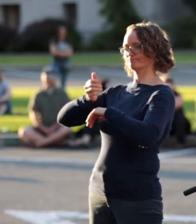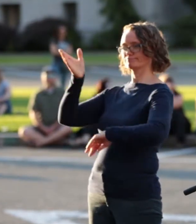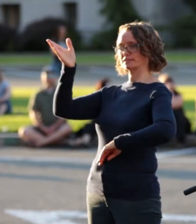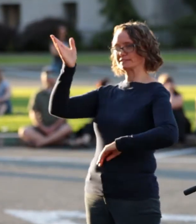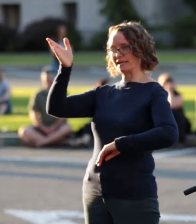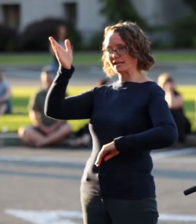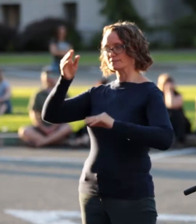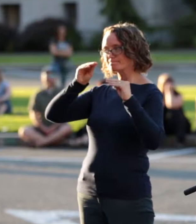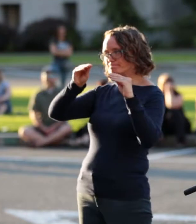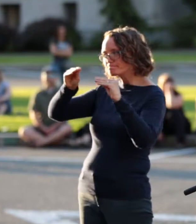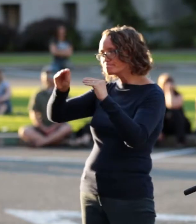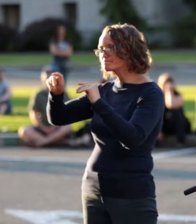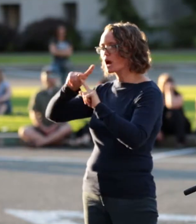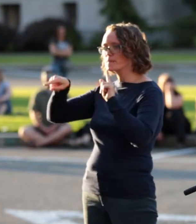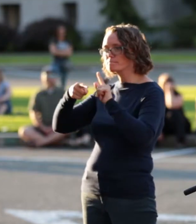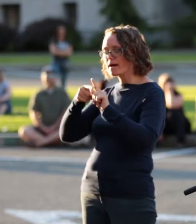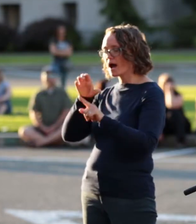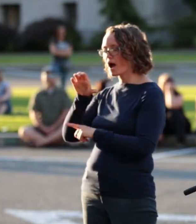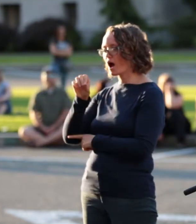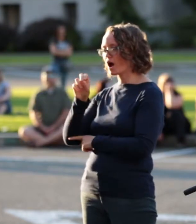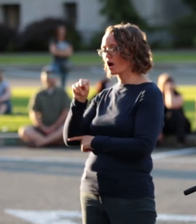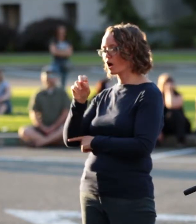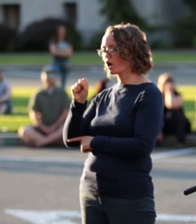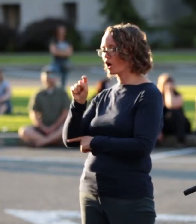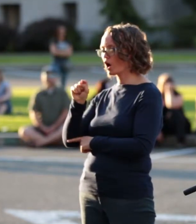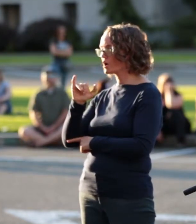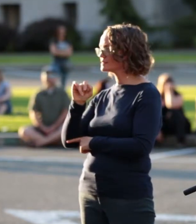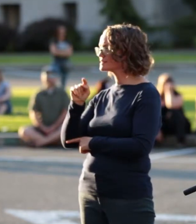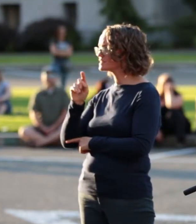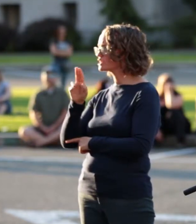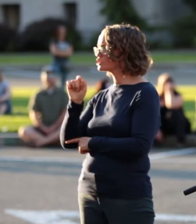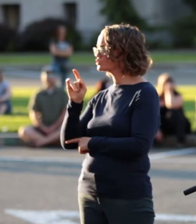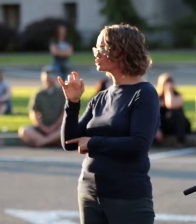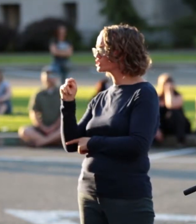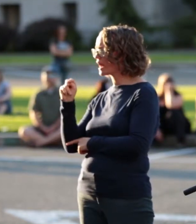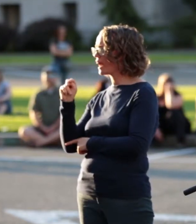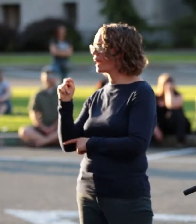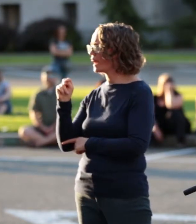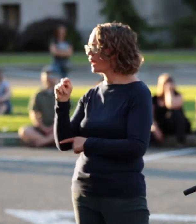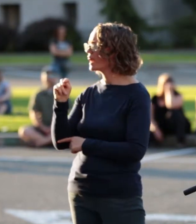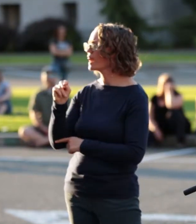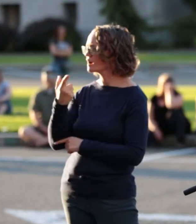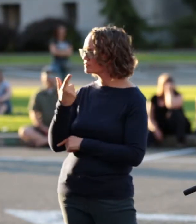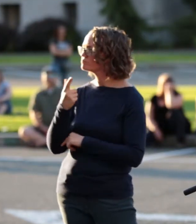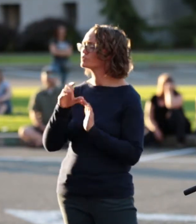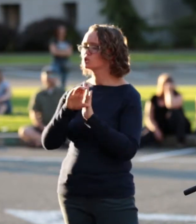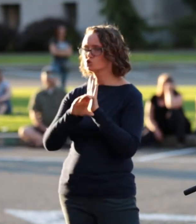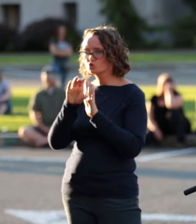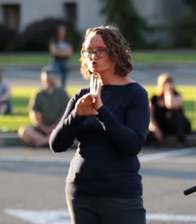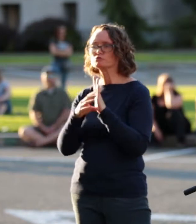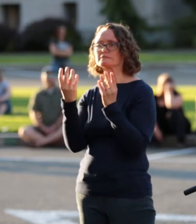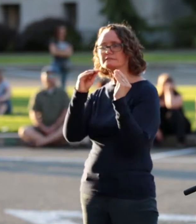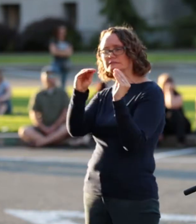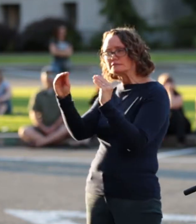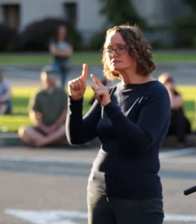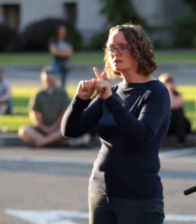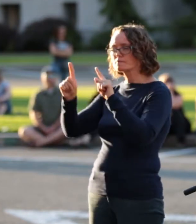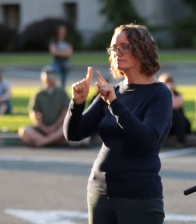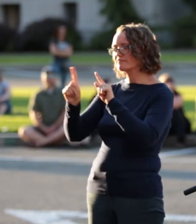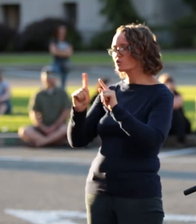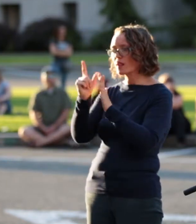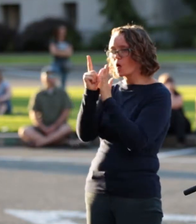Constitution and how it applies to everyone in the United States, regardless of place of birth or the document you carry in your pocket.